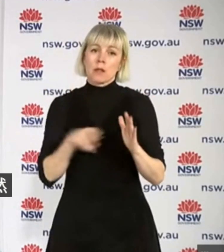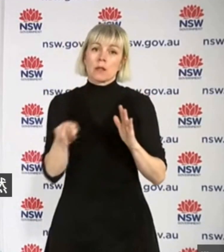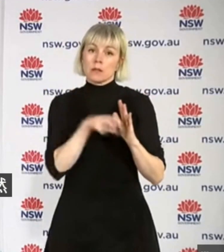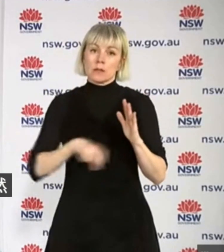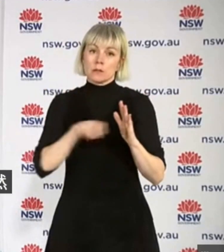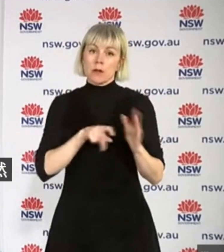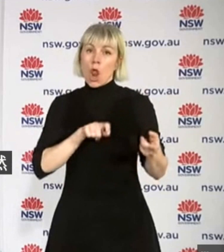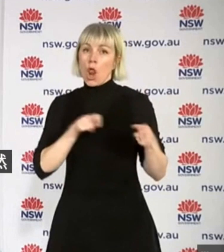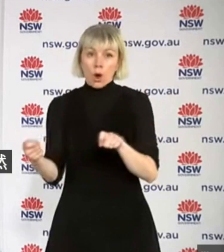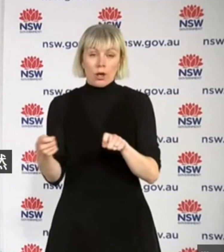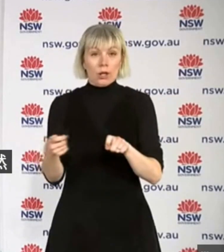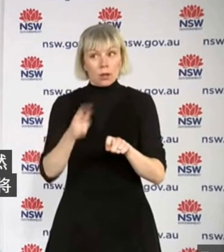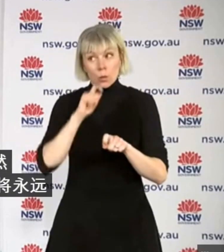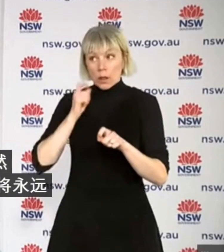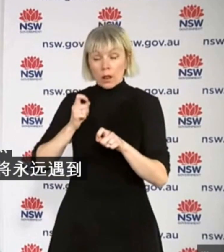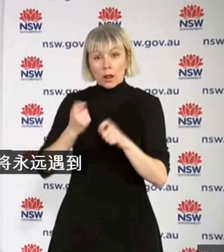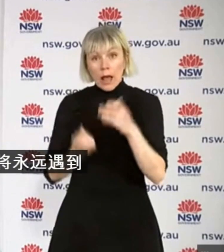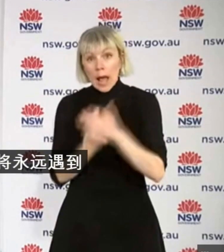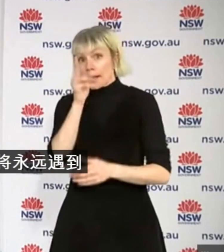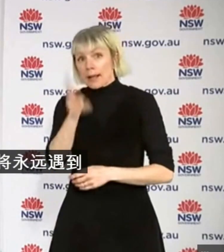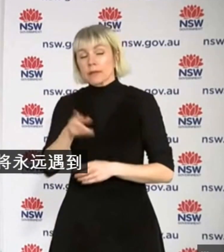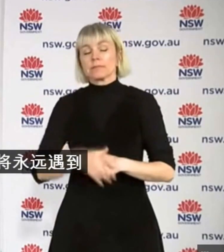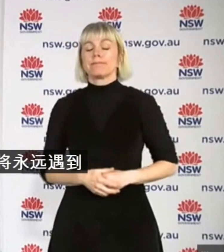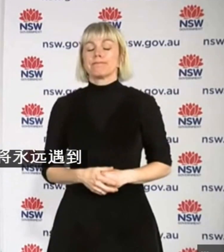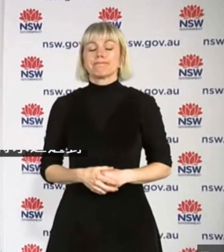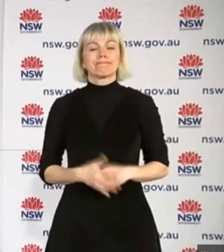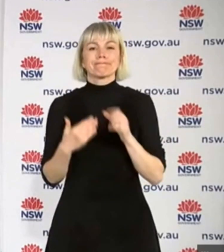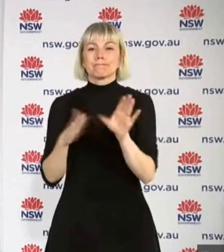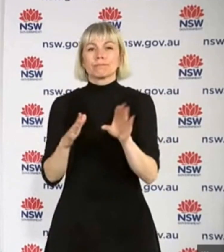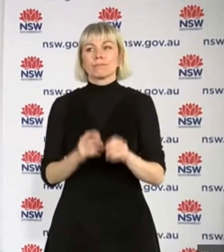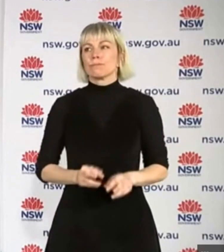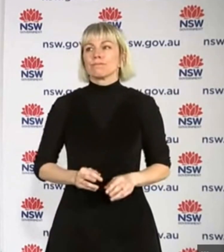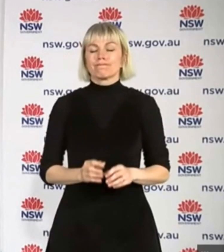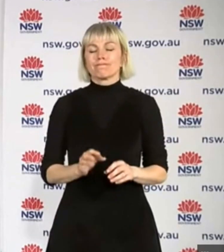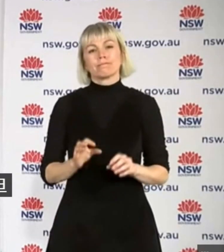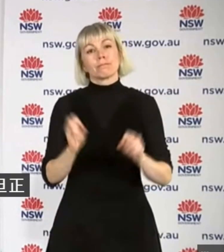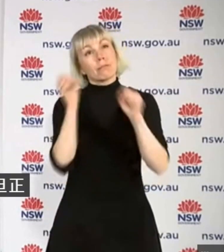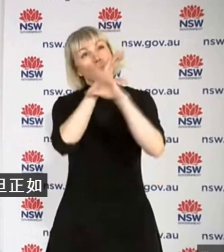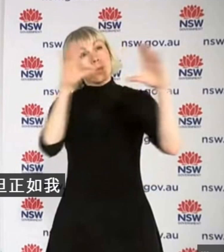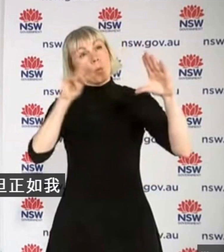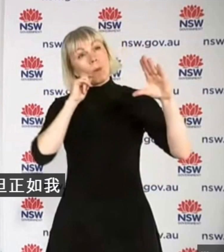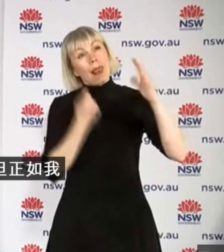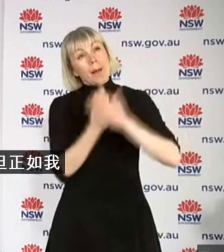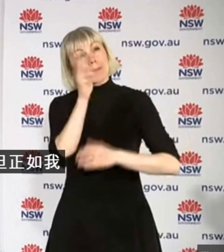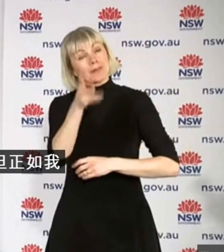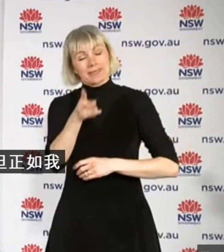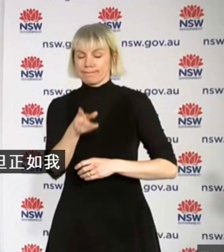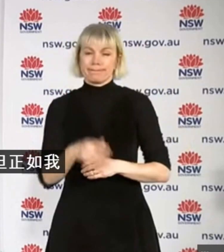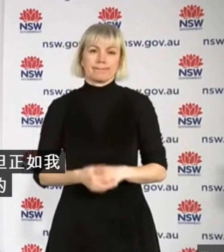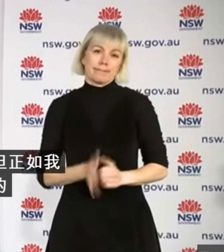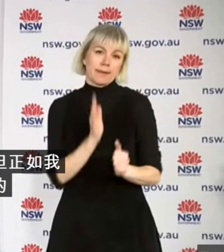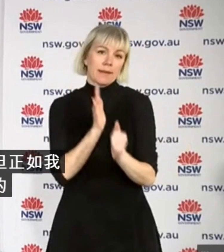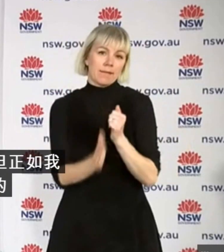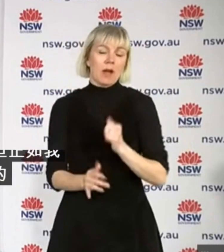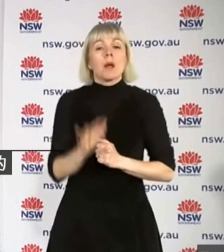Well, certainly we don't envisage we'll ever have a situation like the one that we've experienced ever again. But as I've said, there could very well